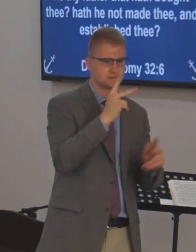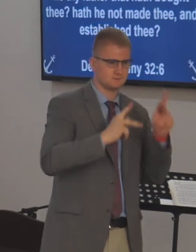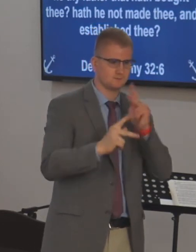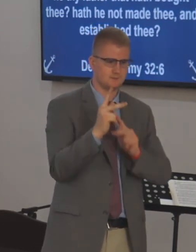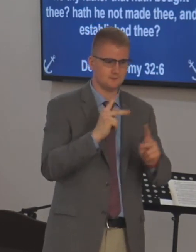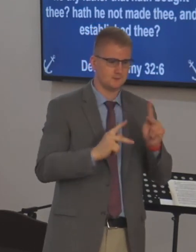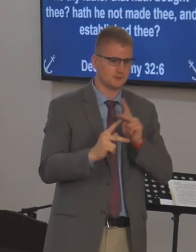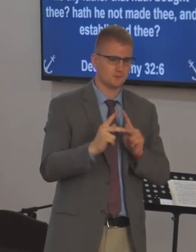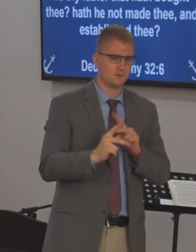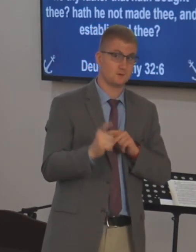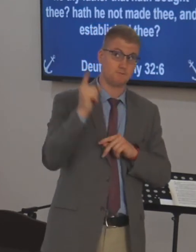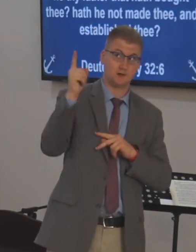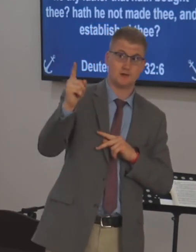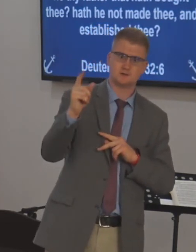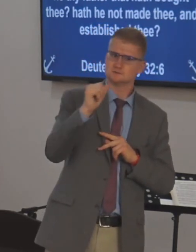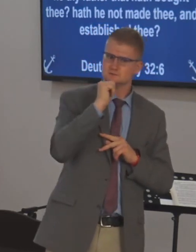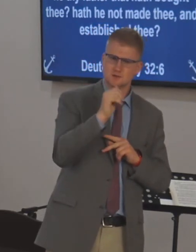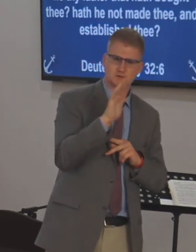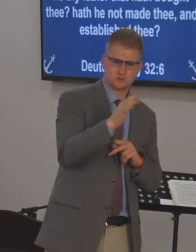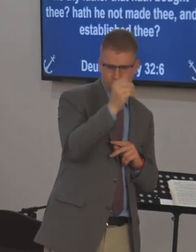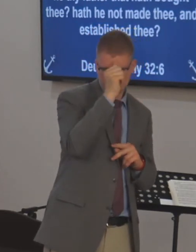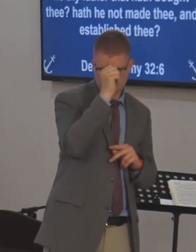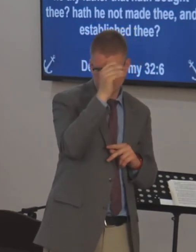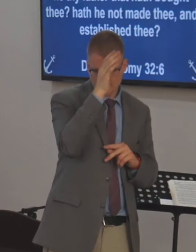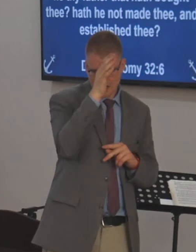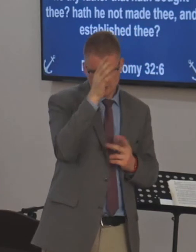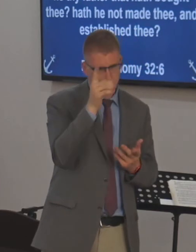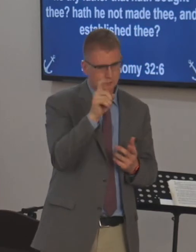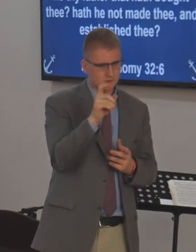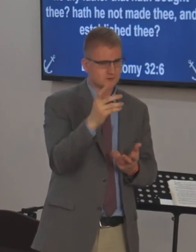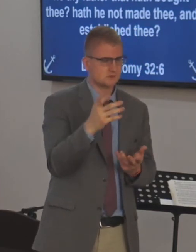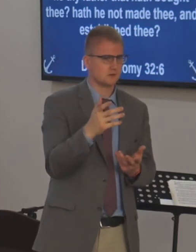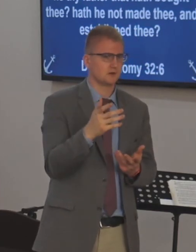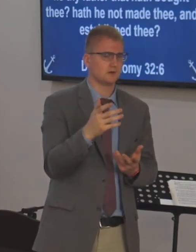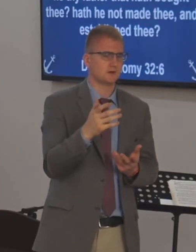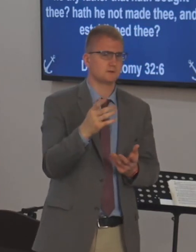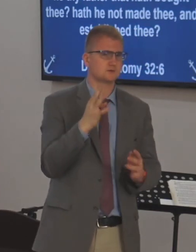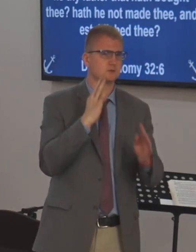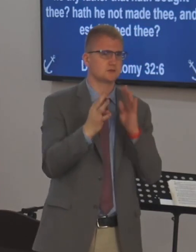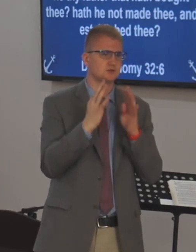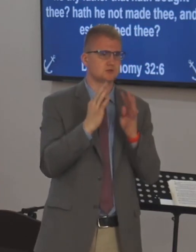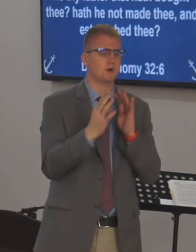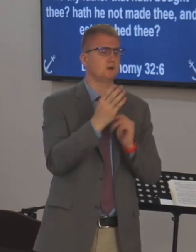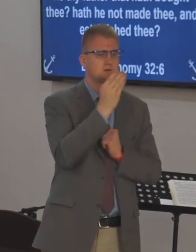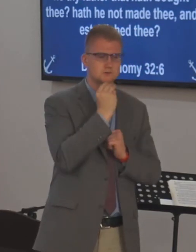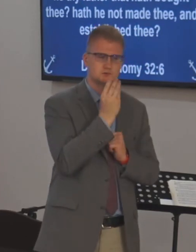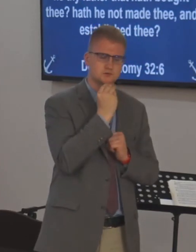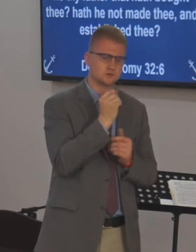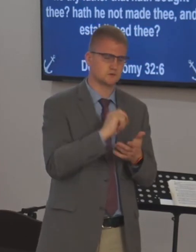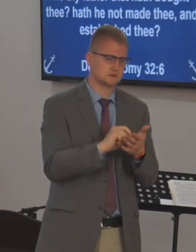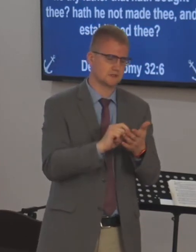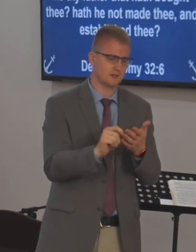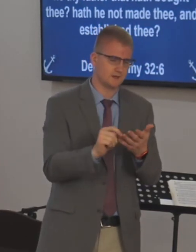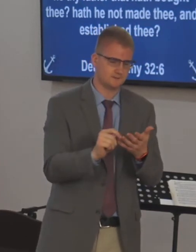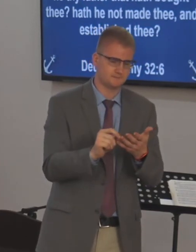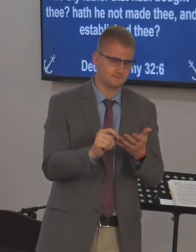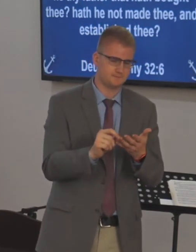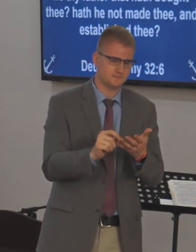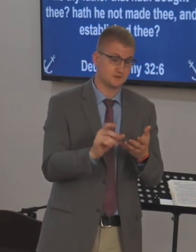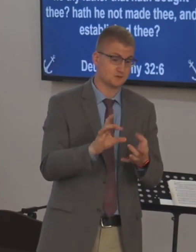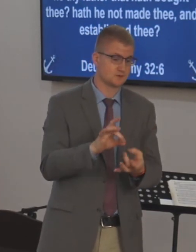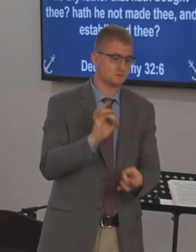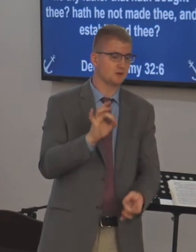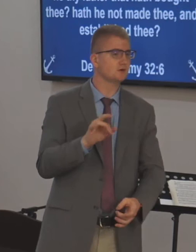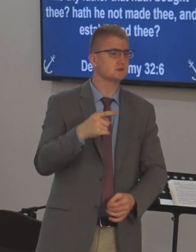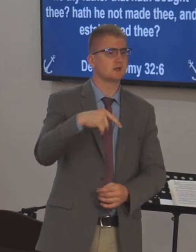hath brought thee? Hath he not made thee and established thee? Although he's talking to Jews here, spiritually, you can